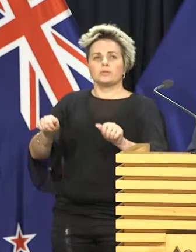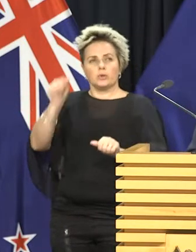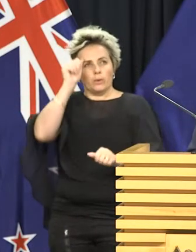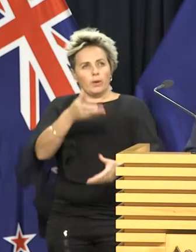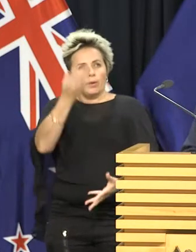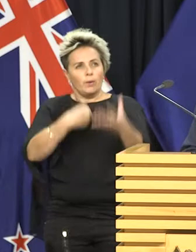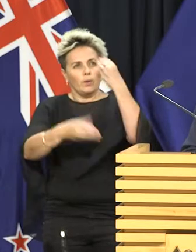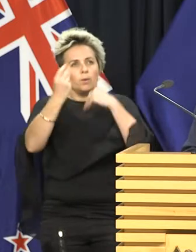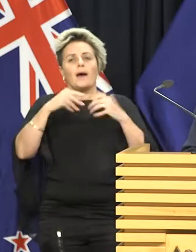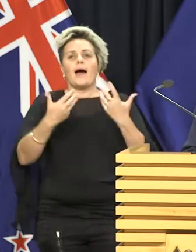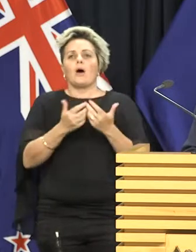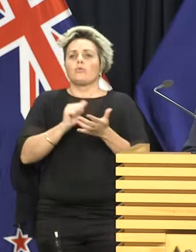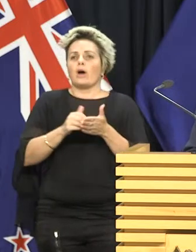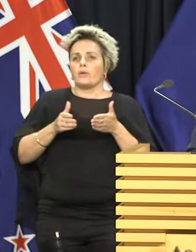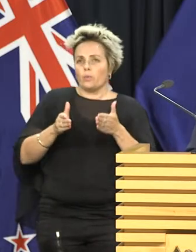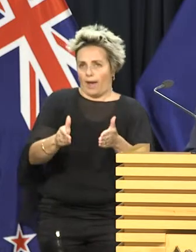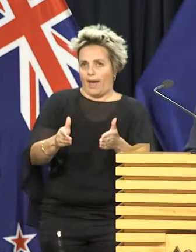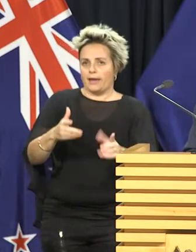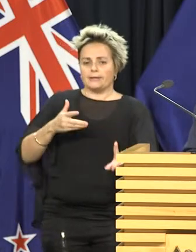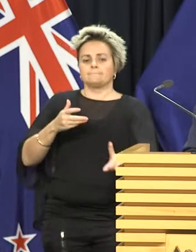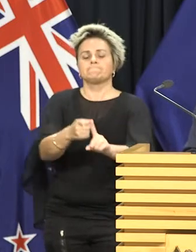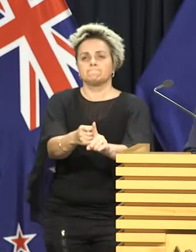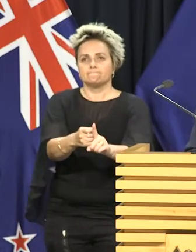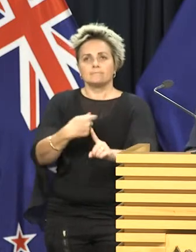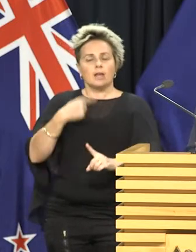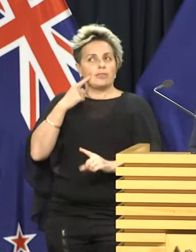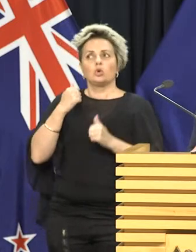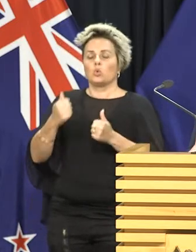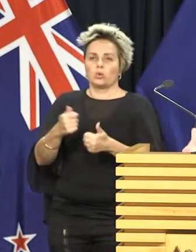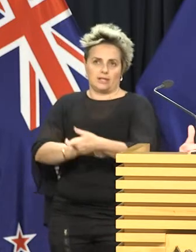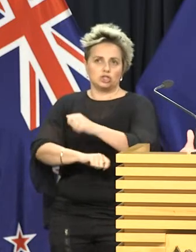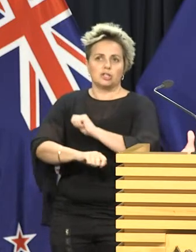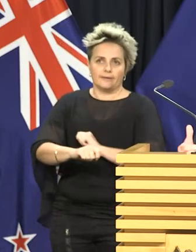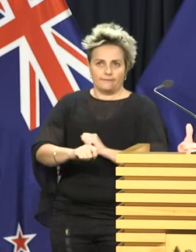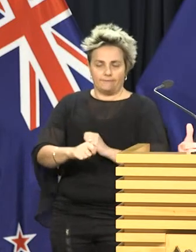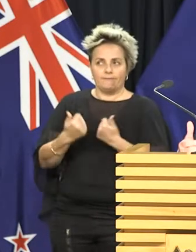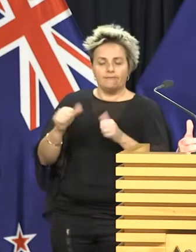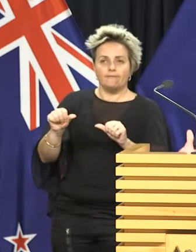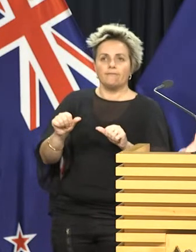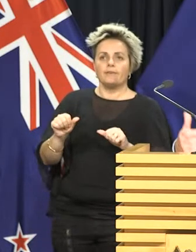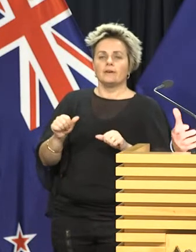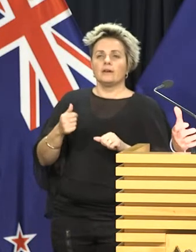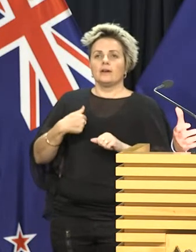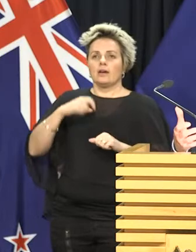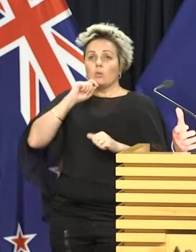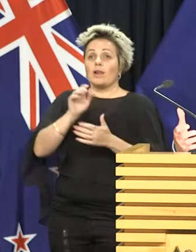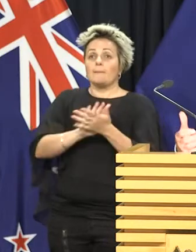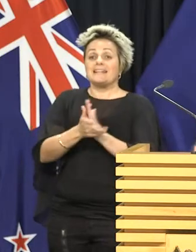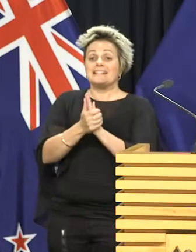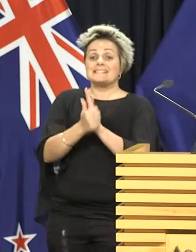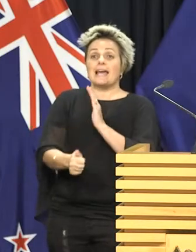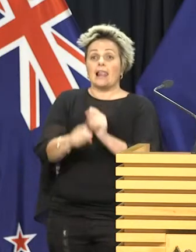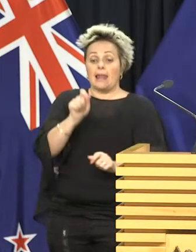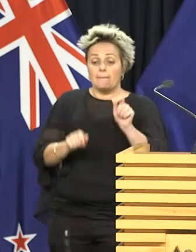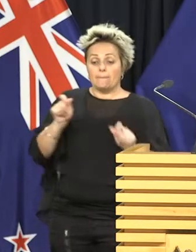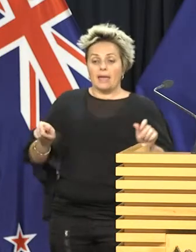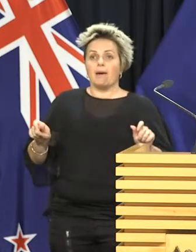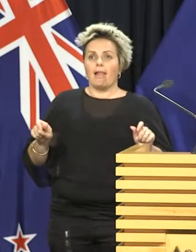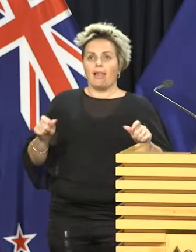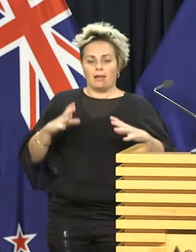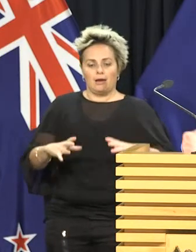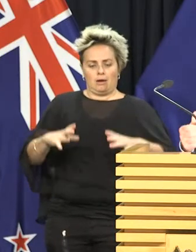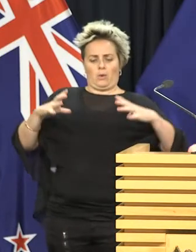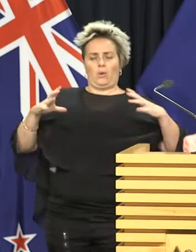vaccinate as well, which I think is a great initiative. It will obviously add to the skill set for those for